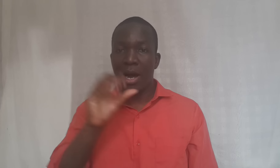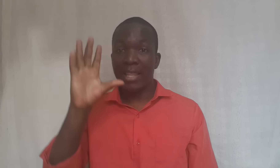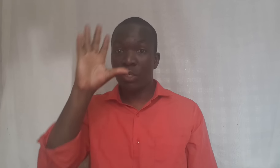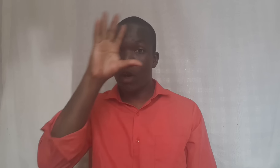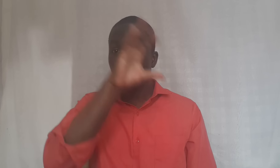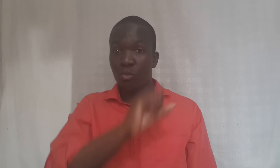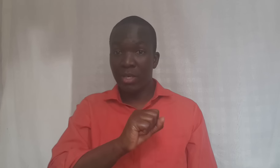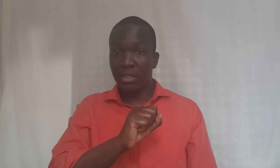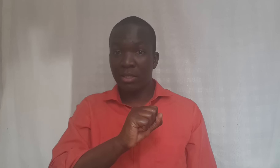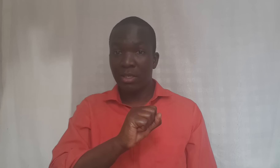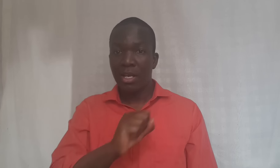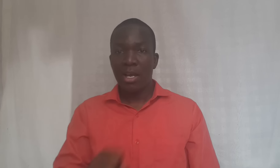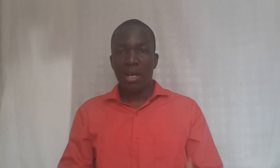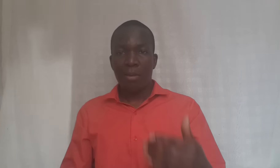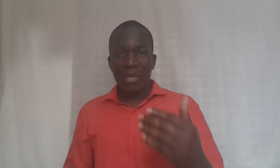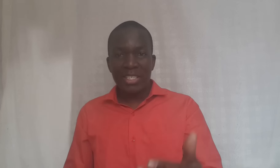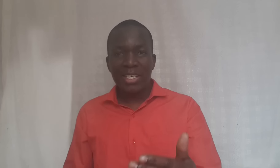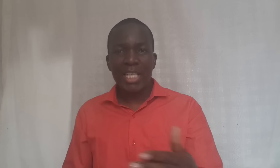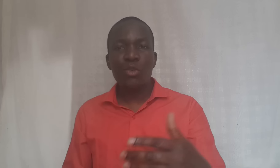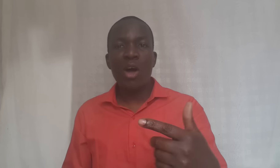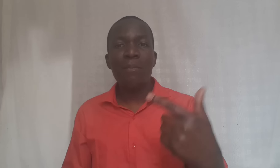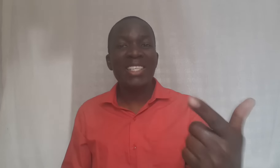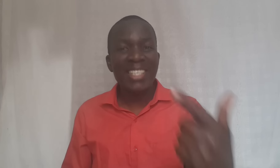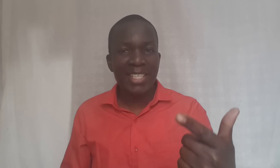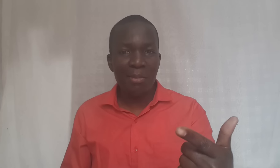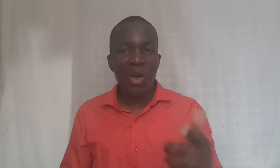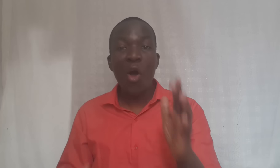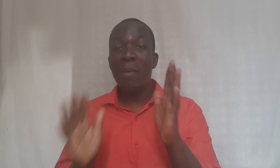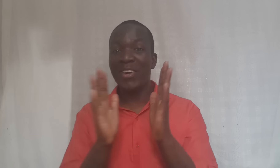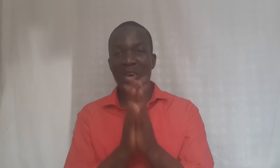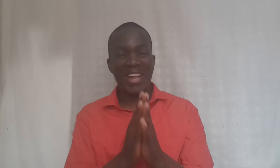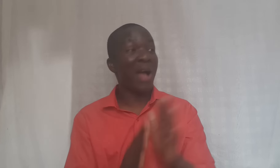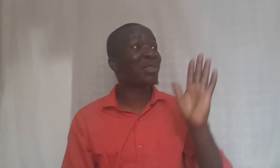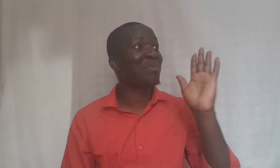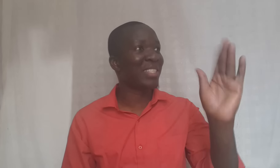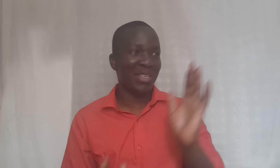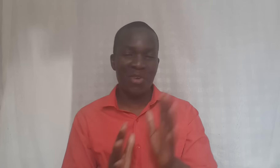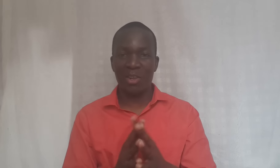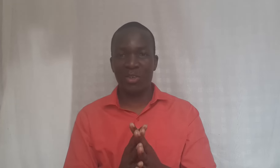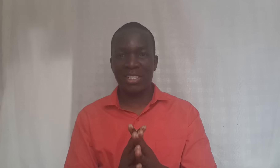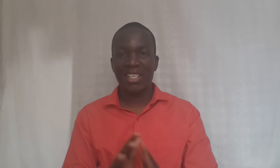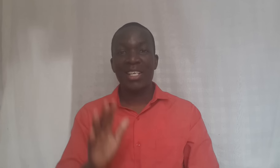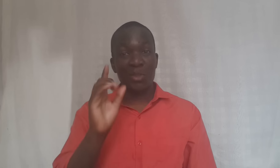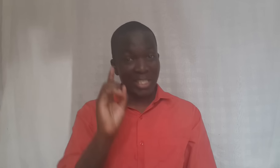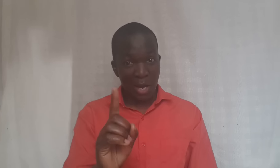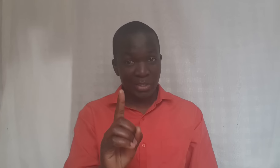and this one's to miss. Missing as you are missing someone. Oh my God, I was missing you a lot. So this is how we